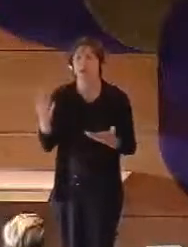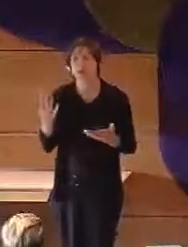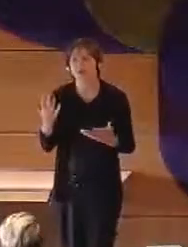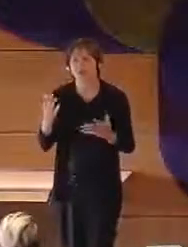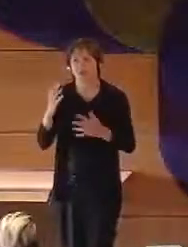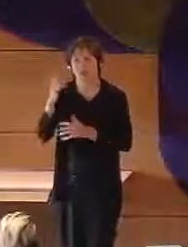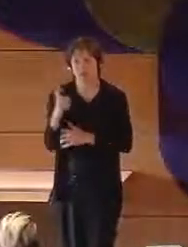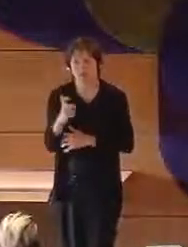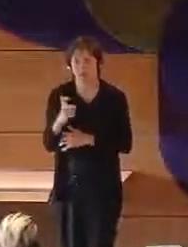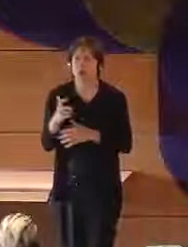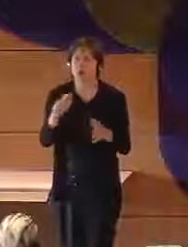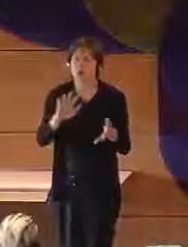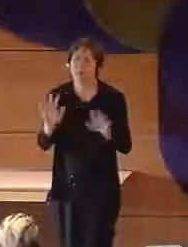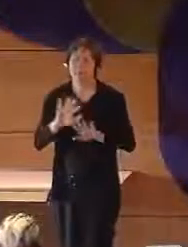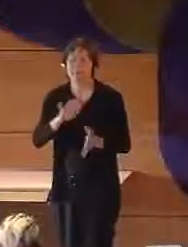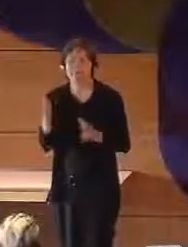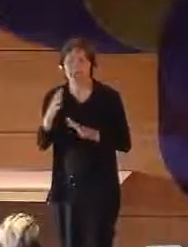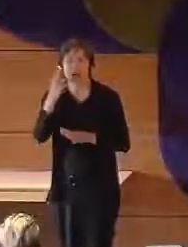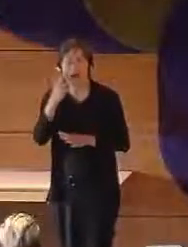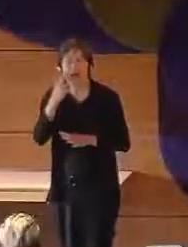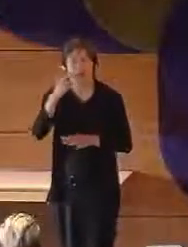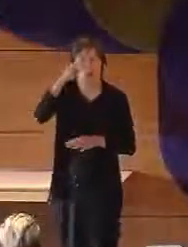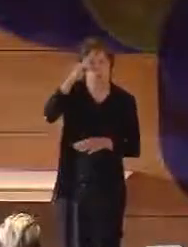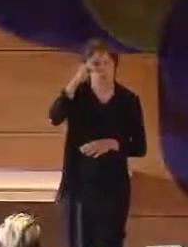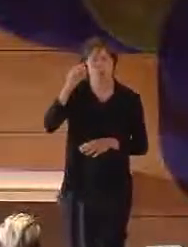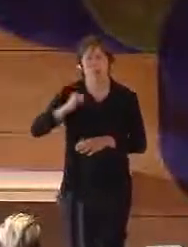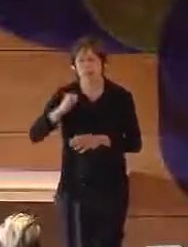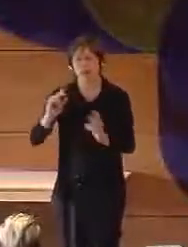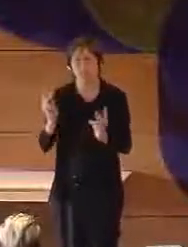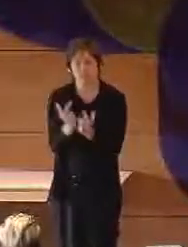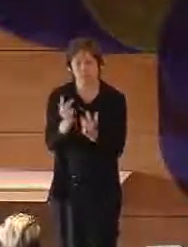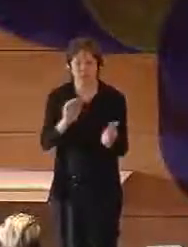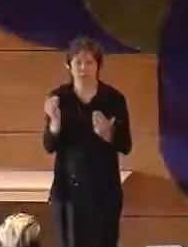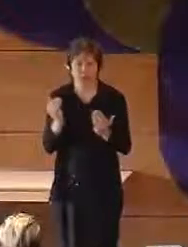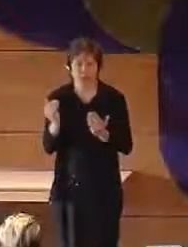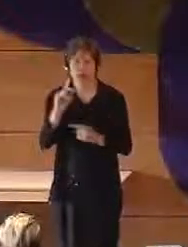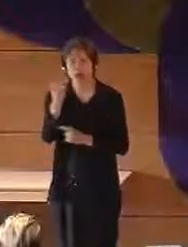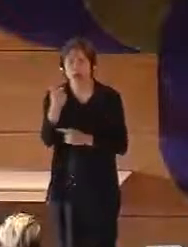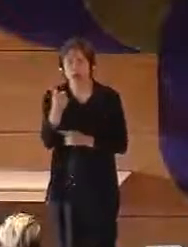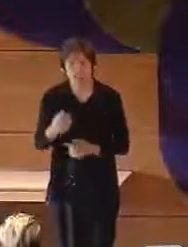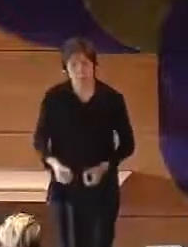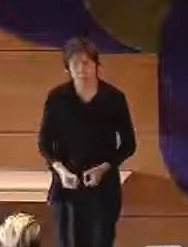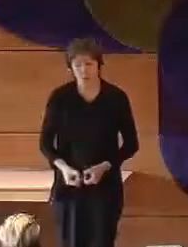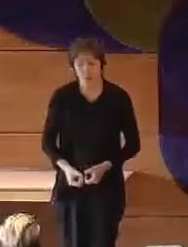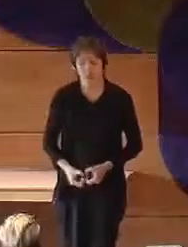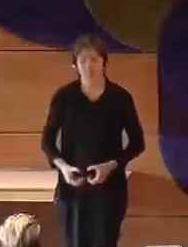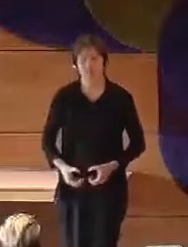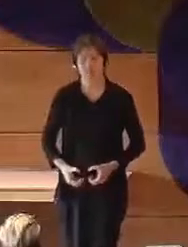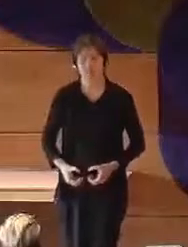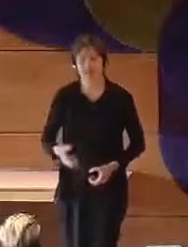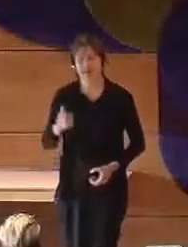their testicles enlarge, and unless you have the special beads, have you seen the special beads when you go to